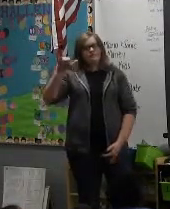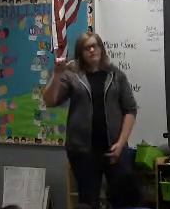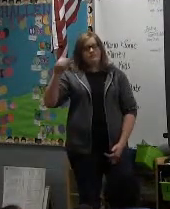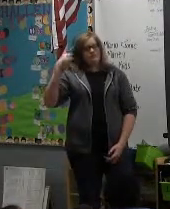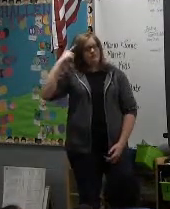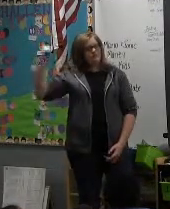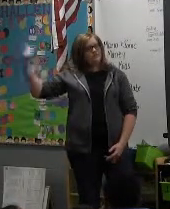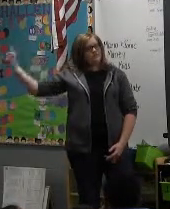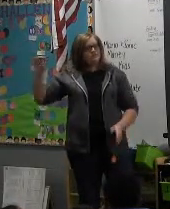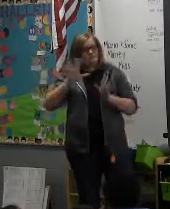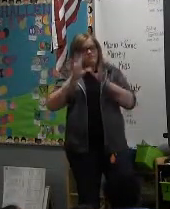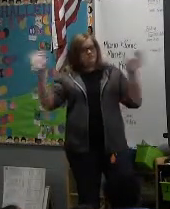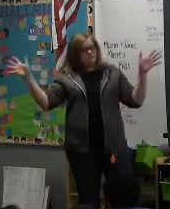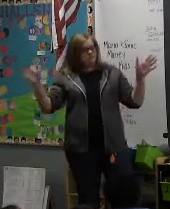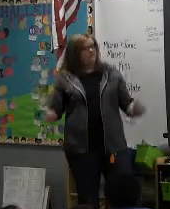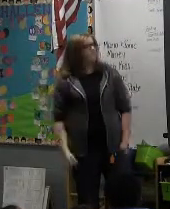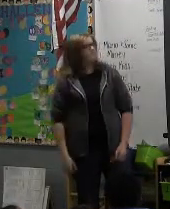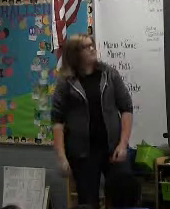Jay's Dream.